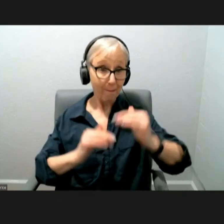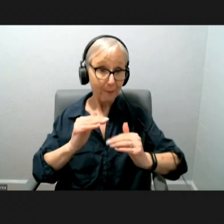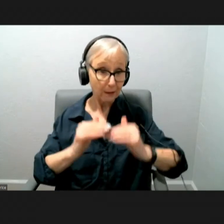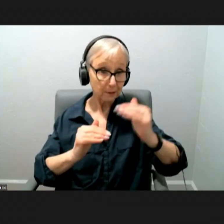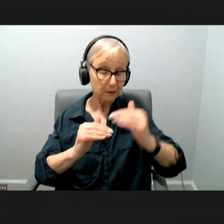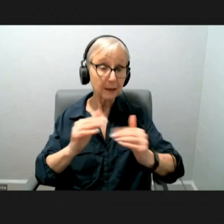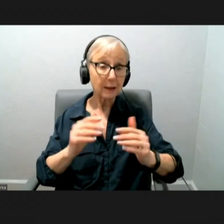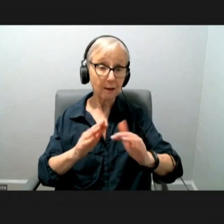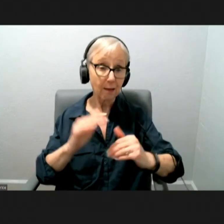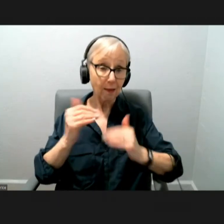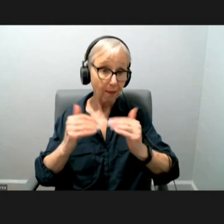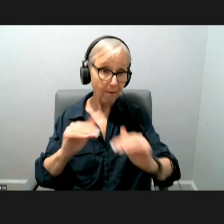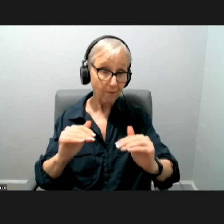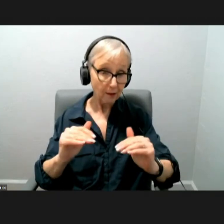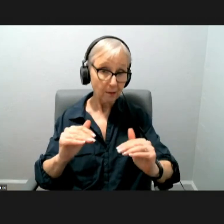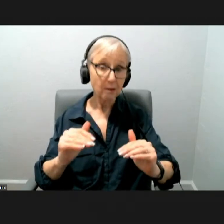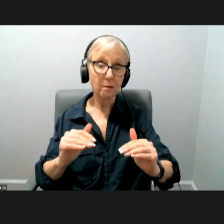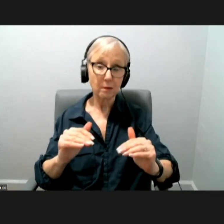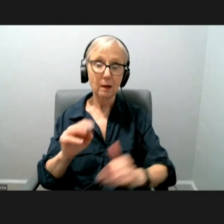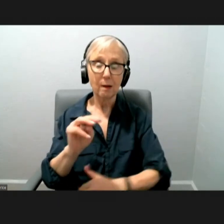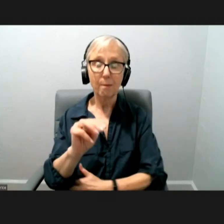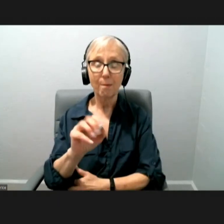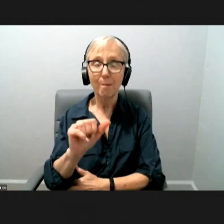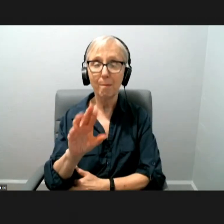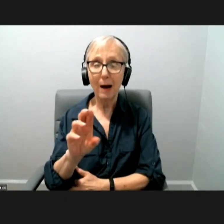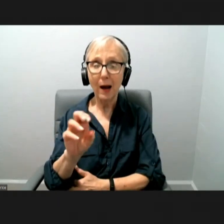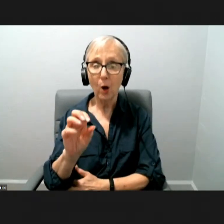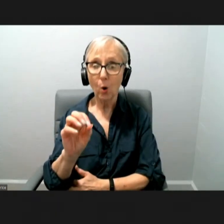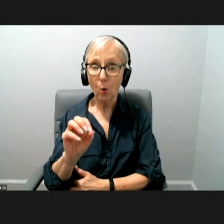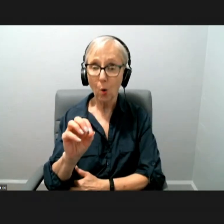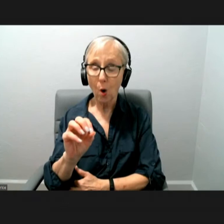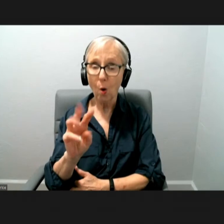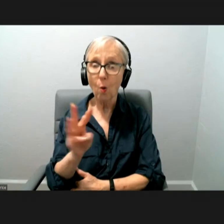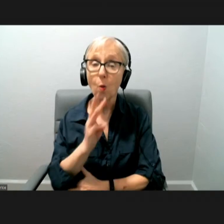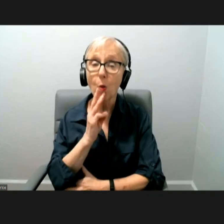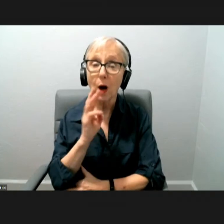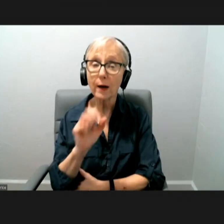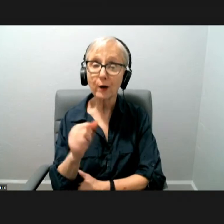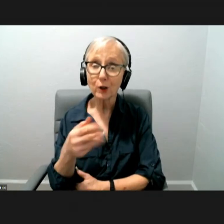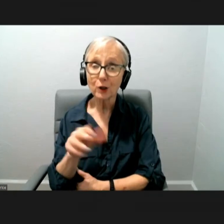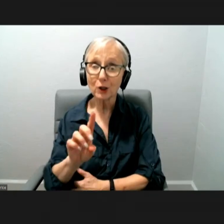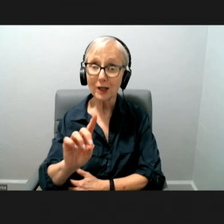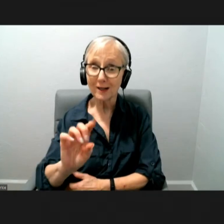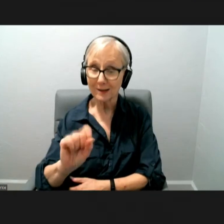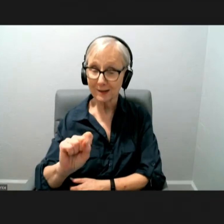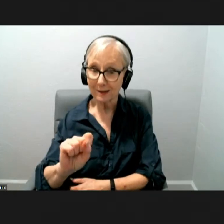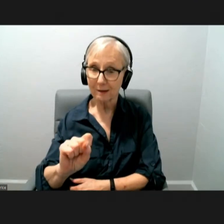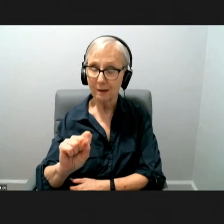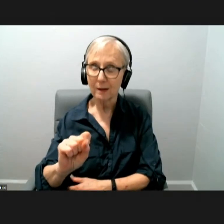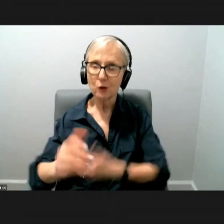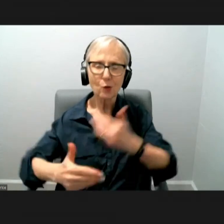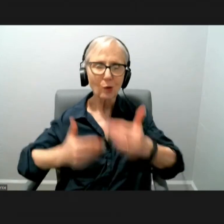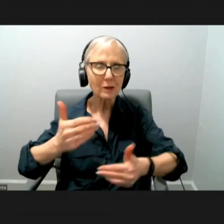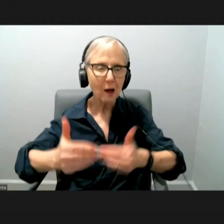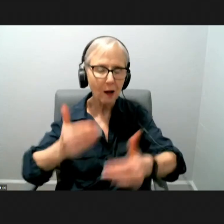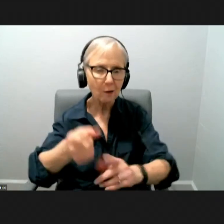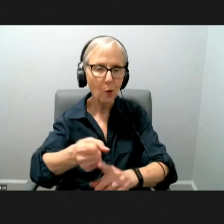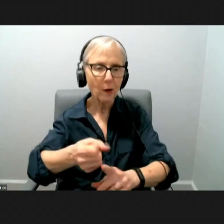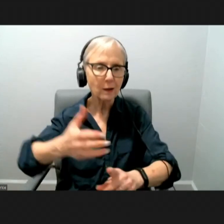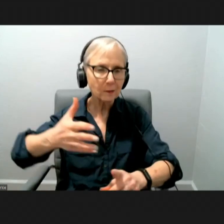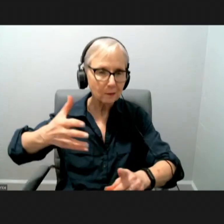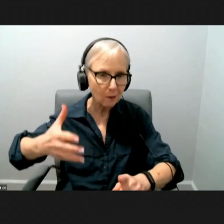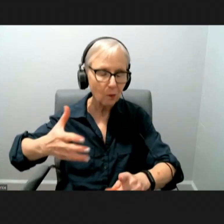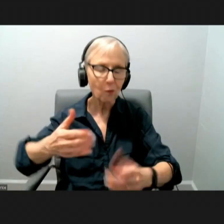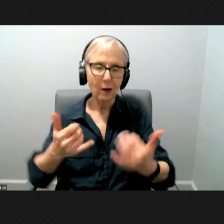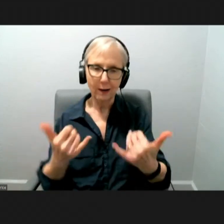would give us a window into some of the micro watersheds instead of just the community-based surveillance. So this is an ongoing expansion. We're at 41